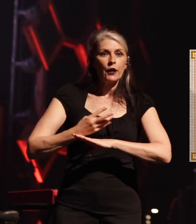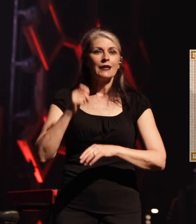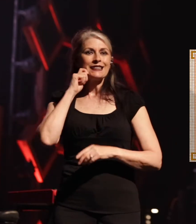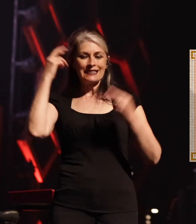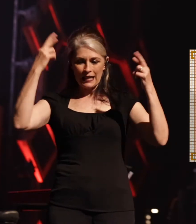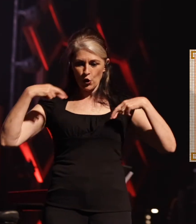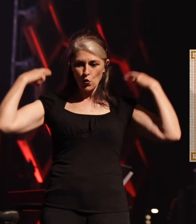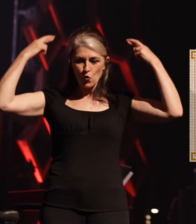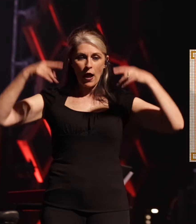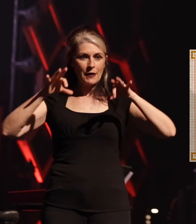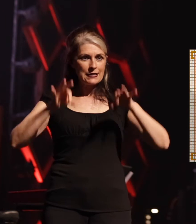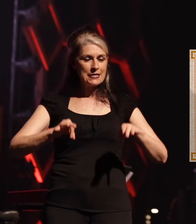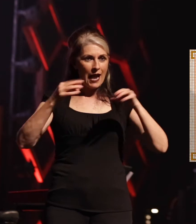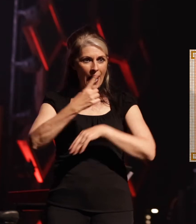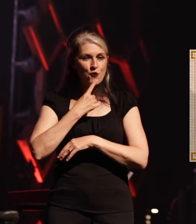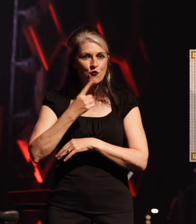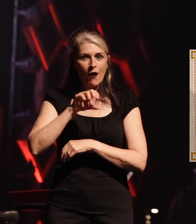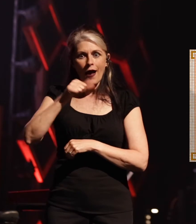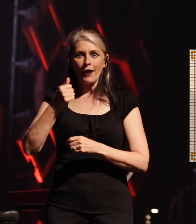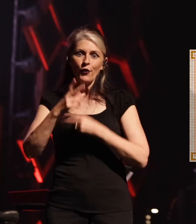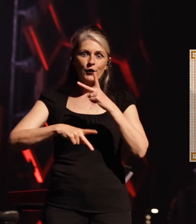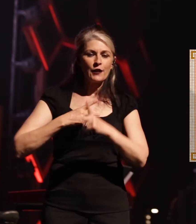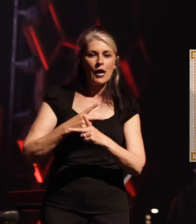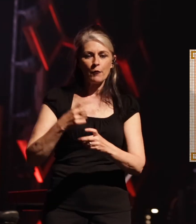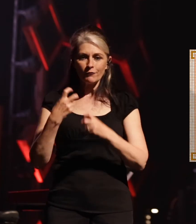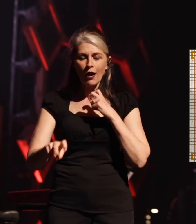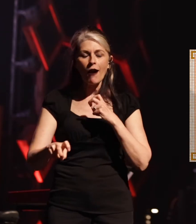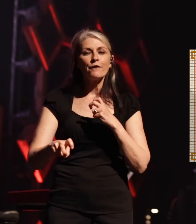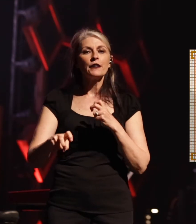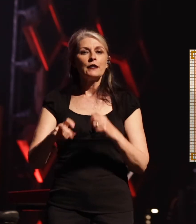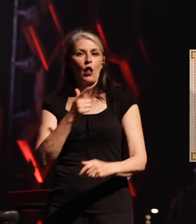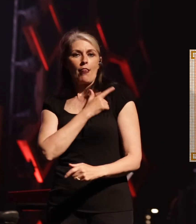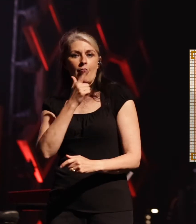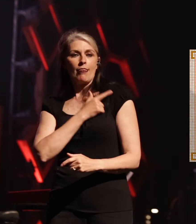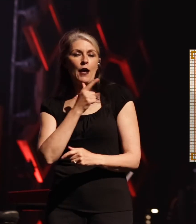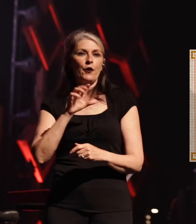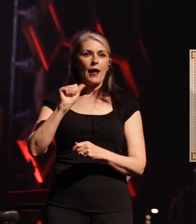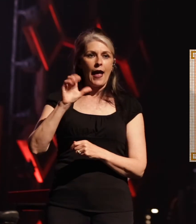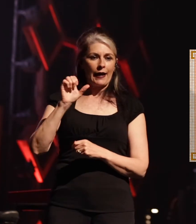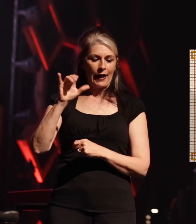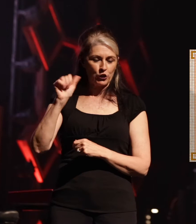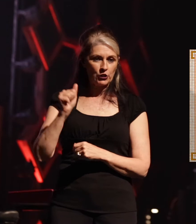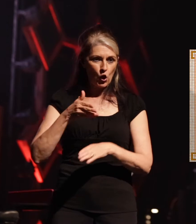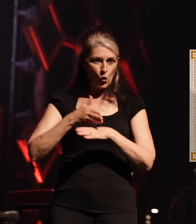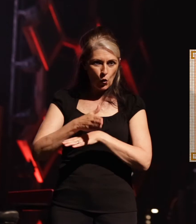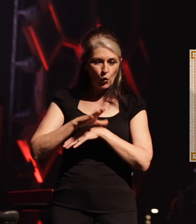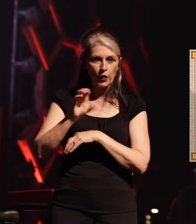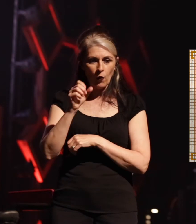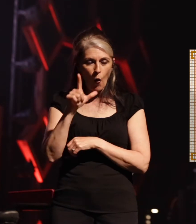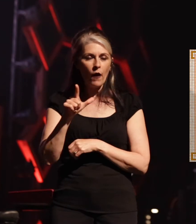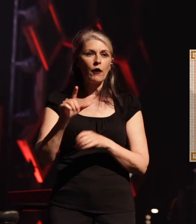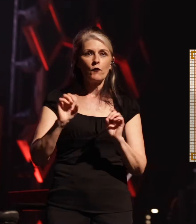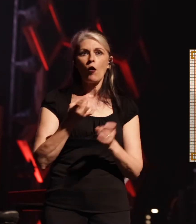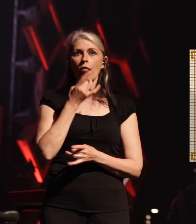and another type of durable leather, acacia wood, olive oil for the light, spices for the anointing oil and for the